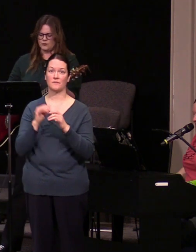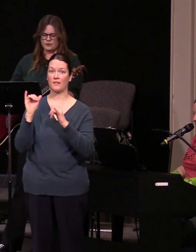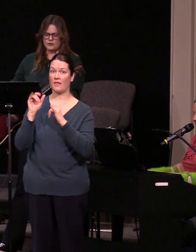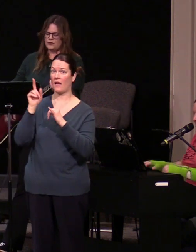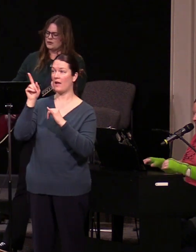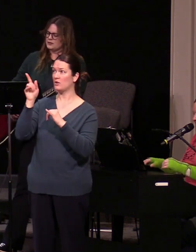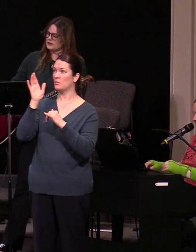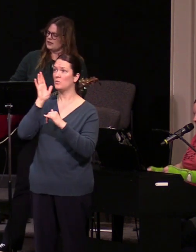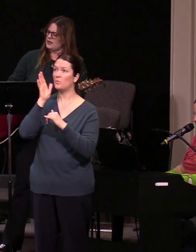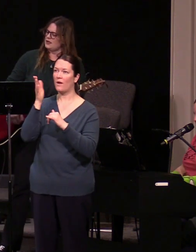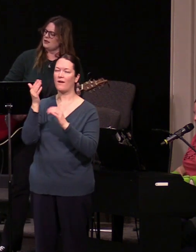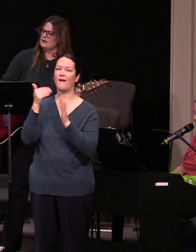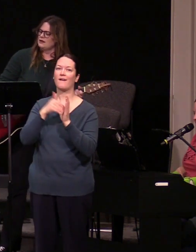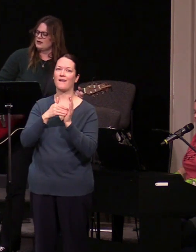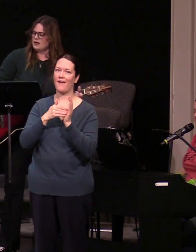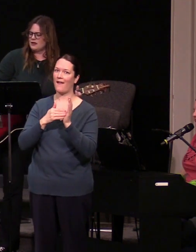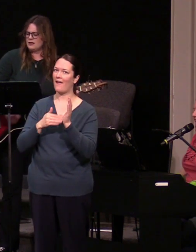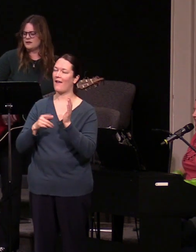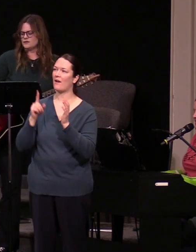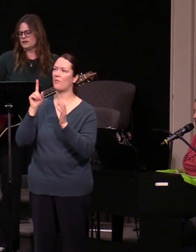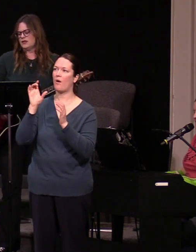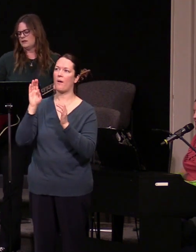Like you would again